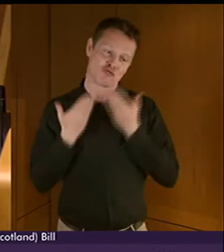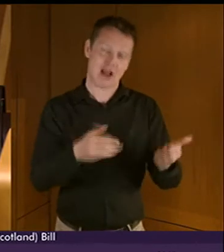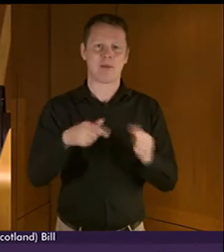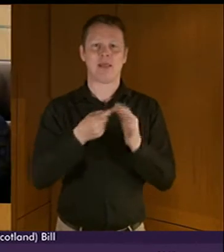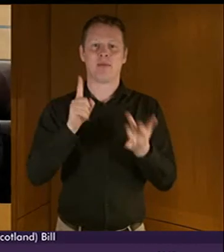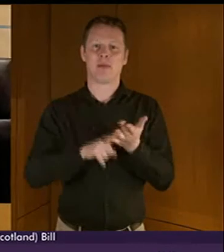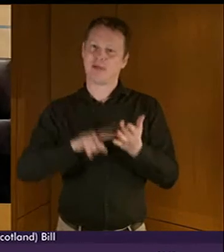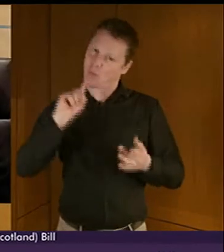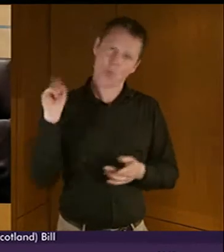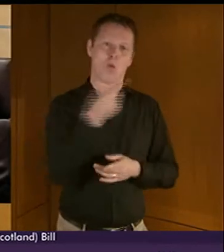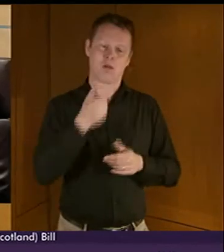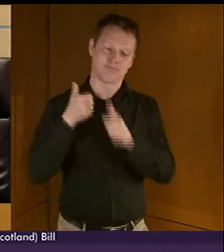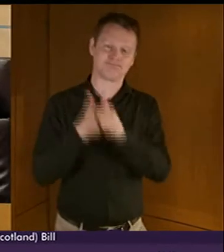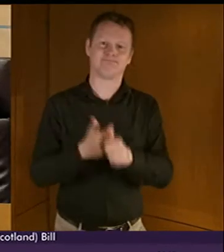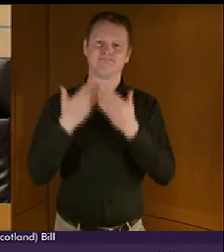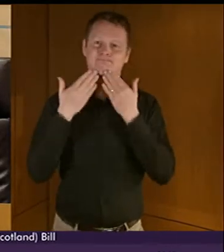Thank you.